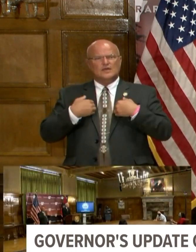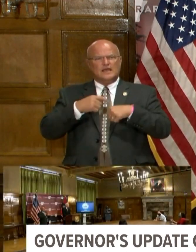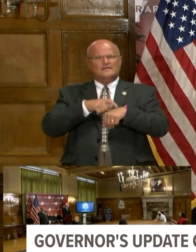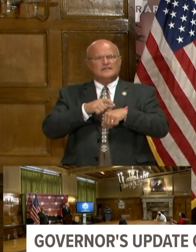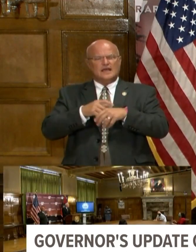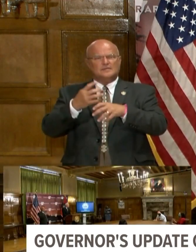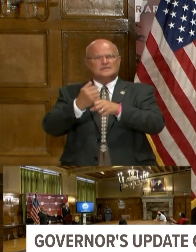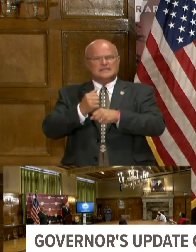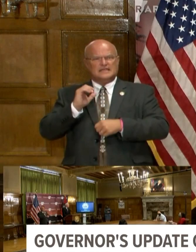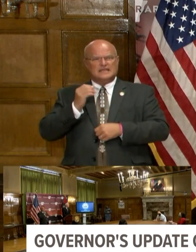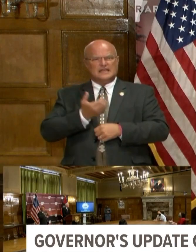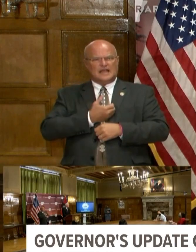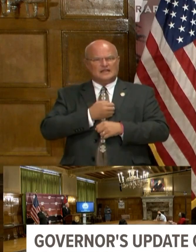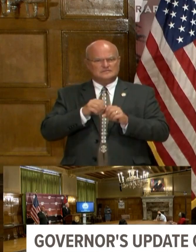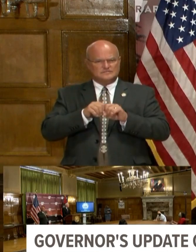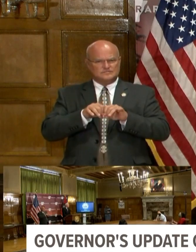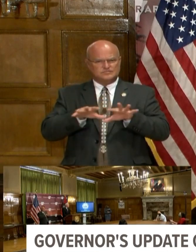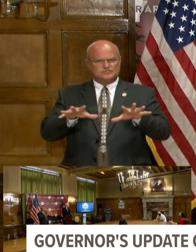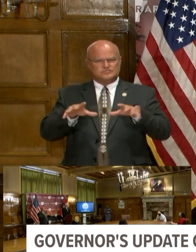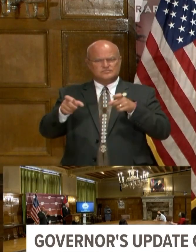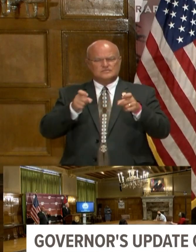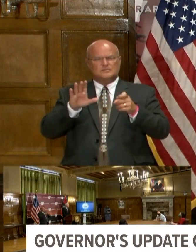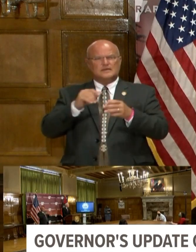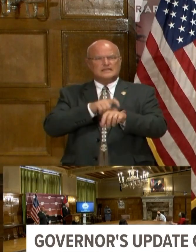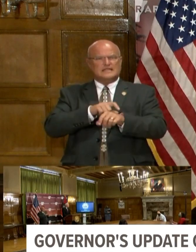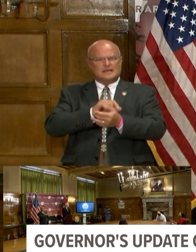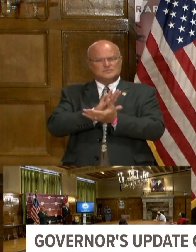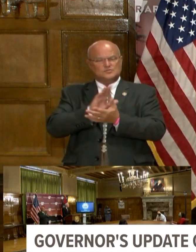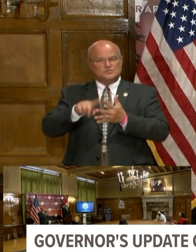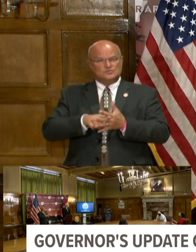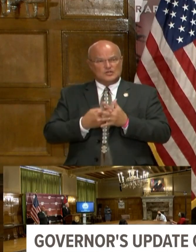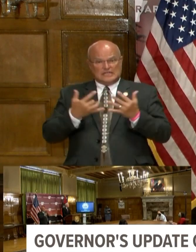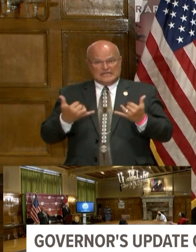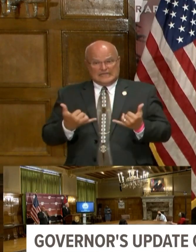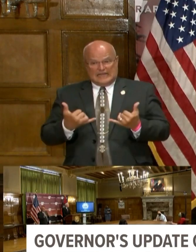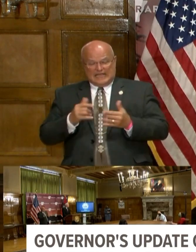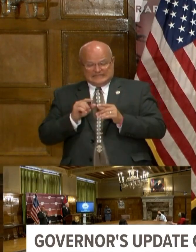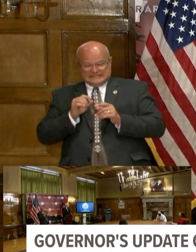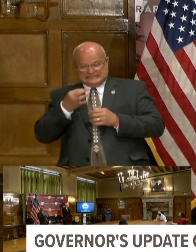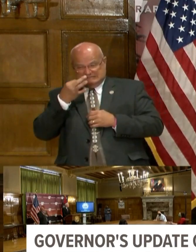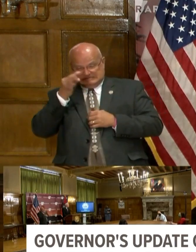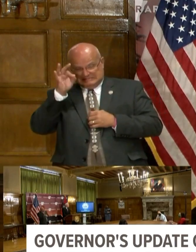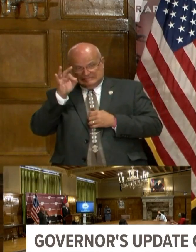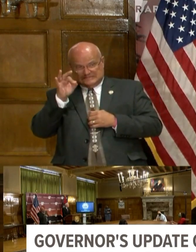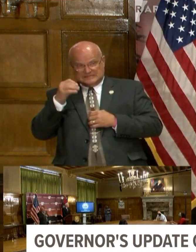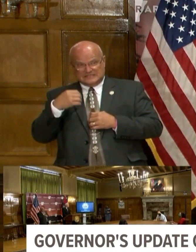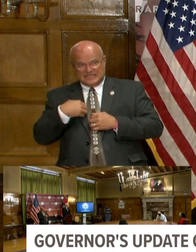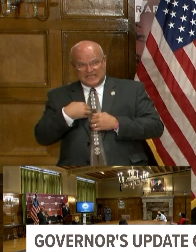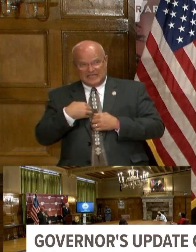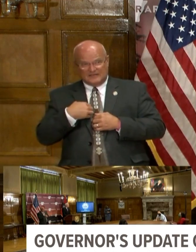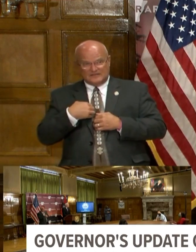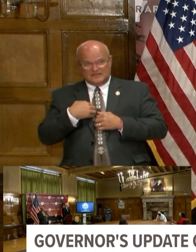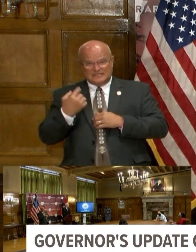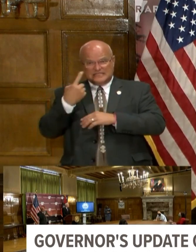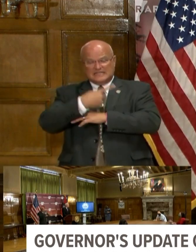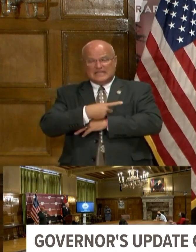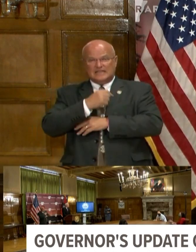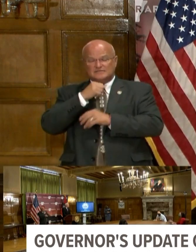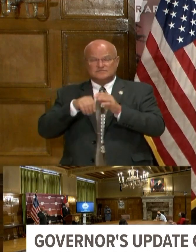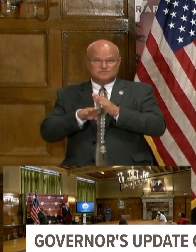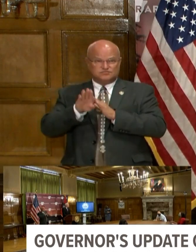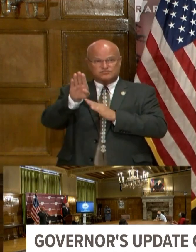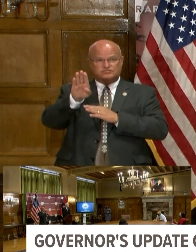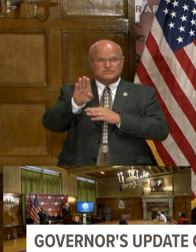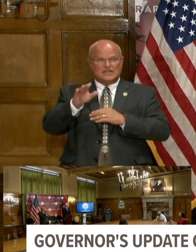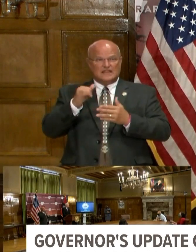to get the spread under control by the time school starts. Now that it's right around the corner and we have a day like today with not great